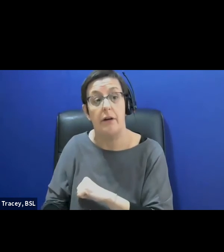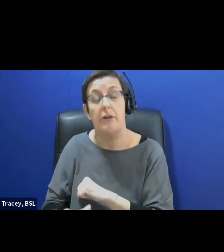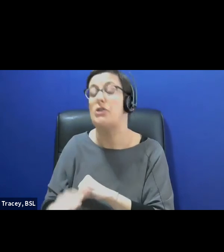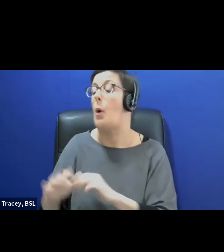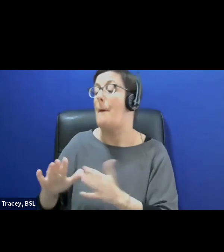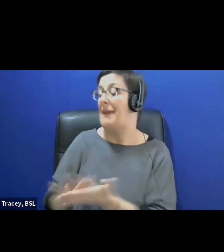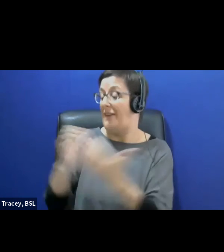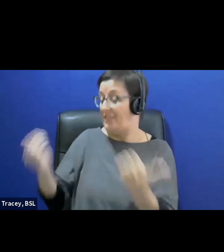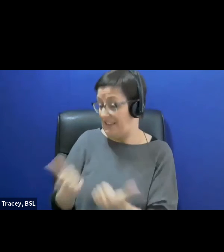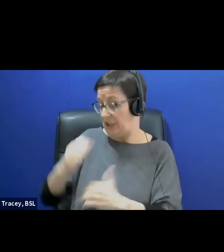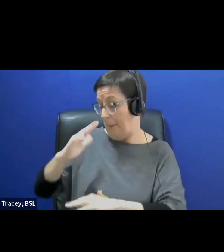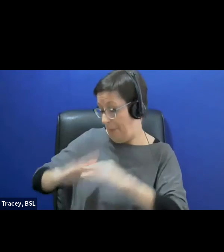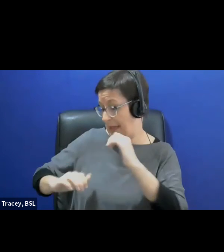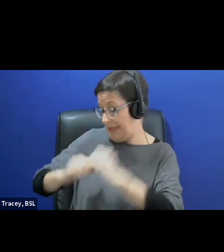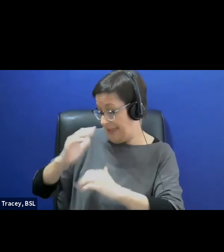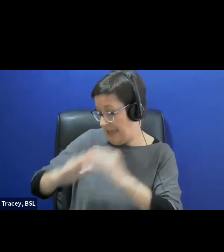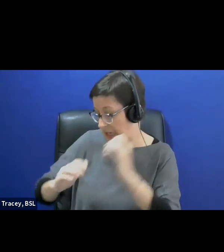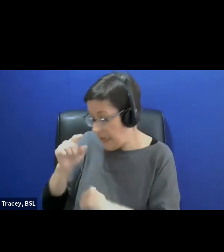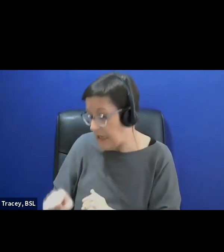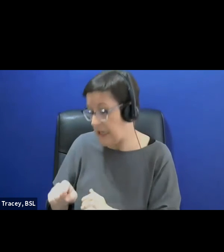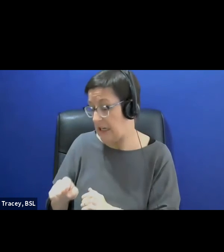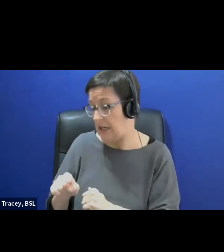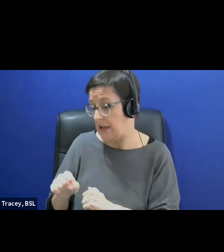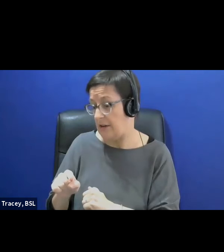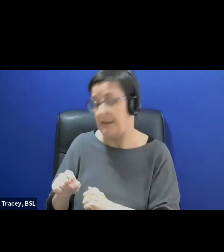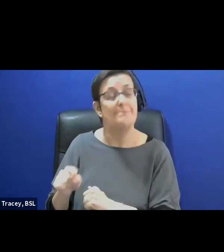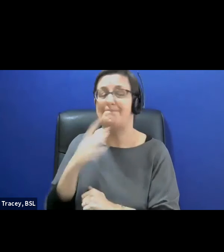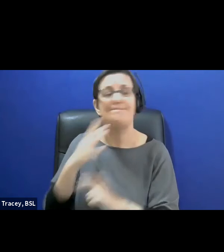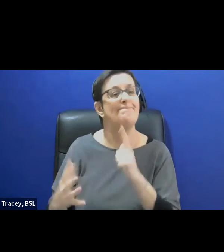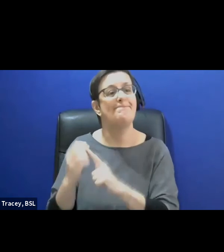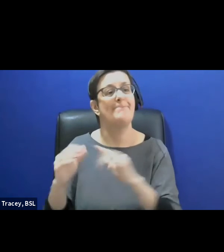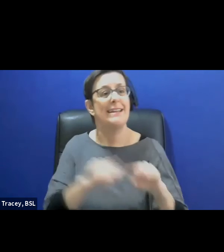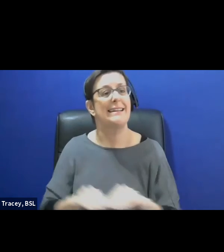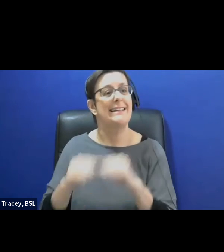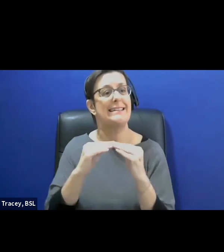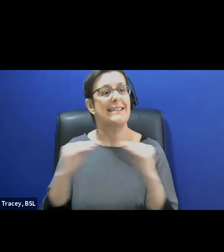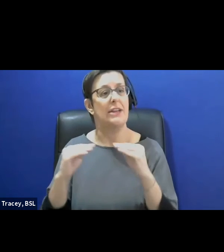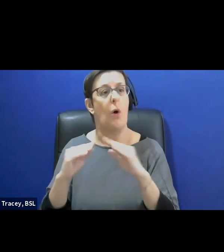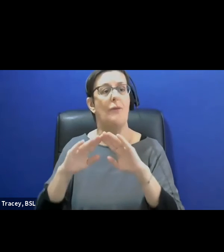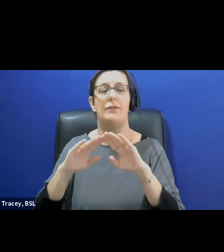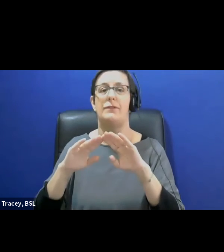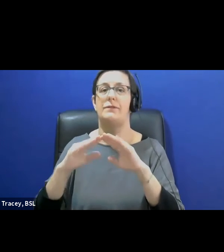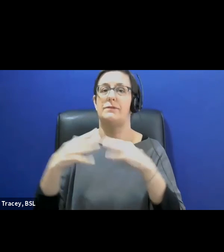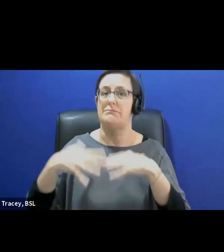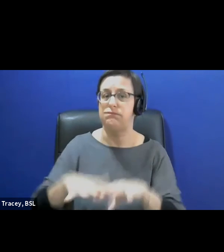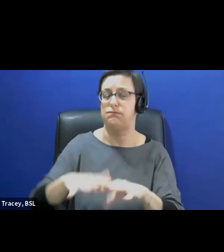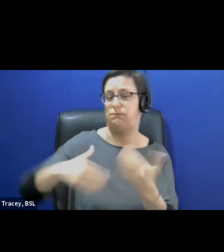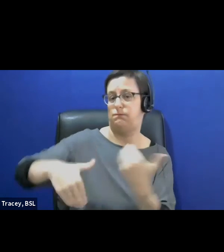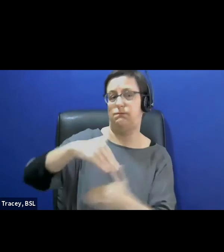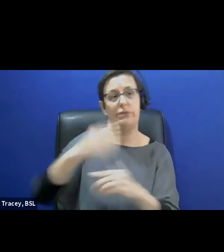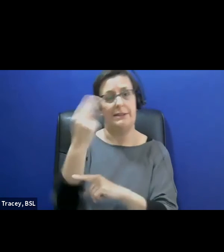evaluation it still hasn't met the standard of the universal design. For most of the time the